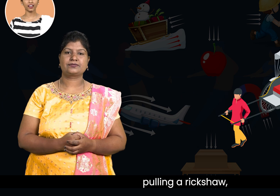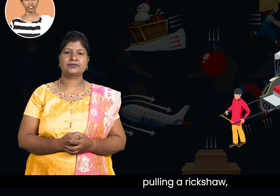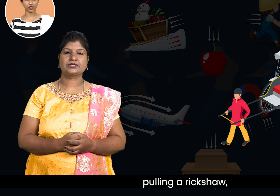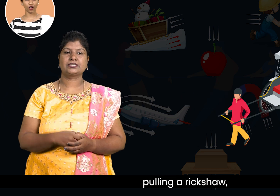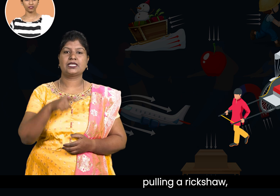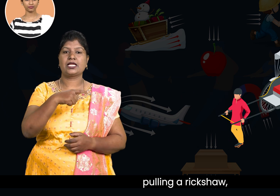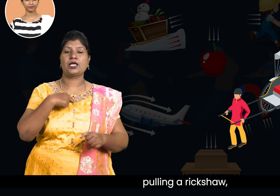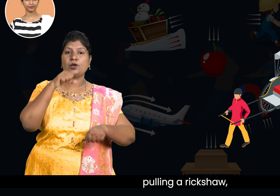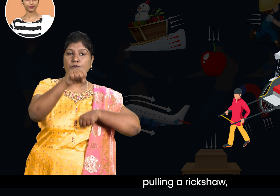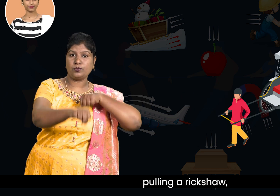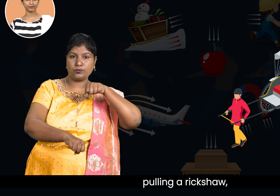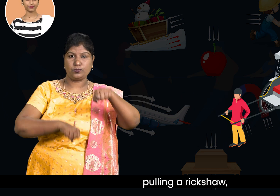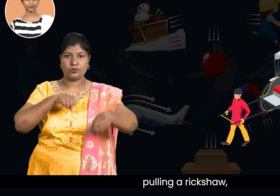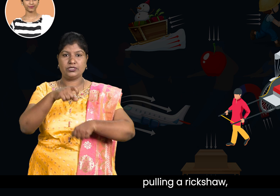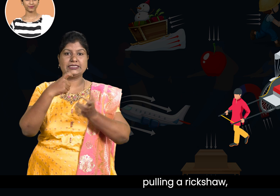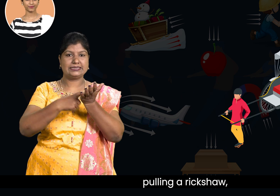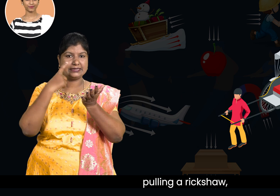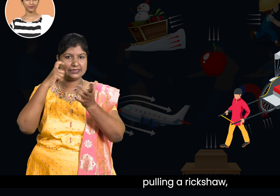pulling a rickshaw,